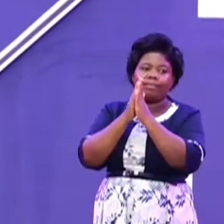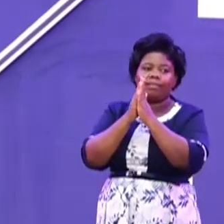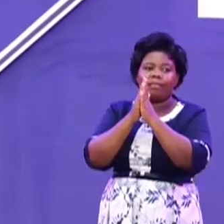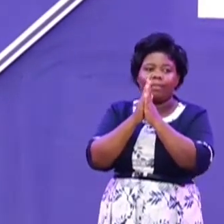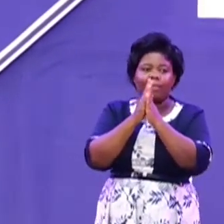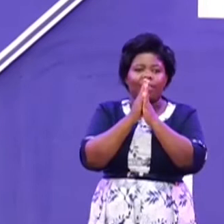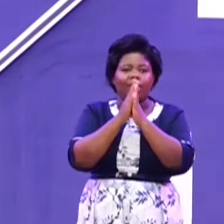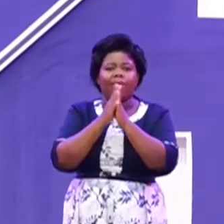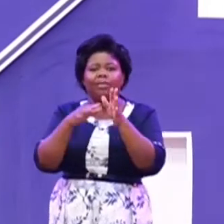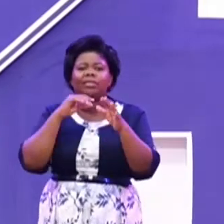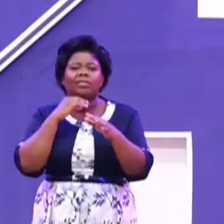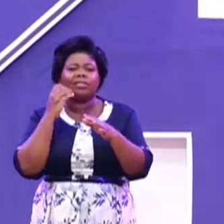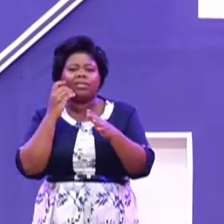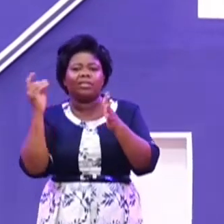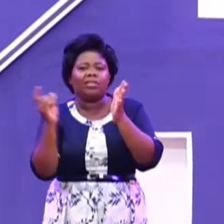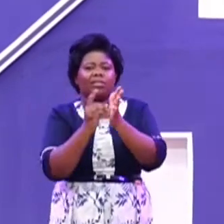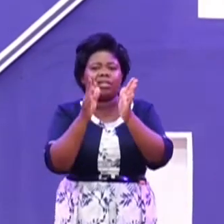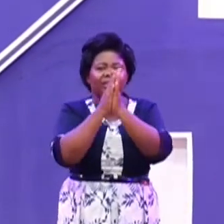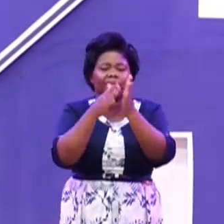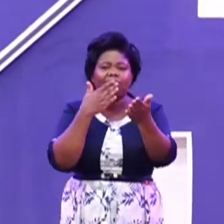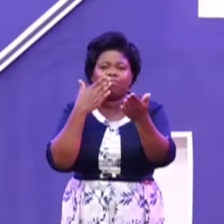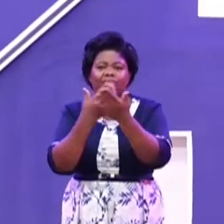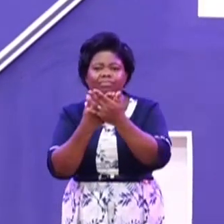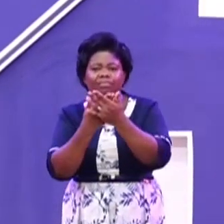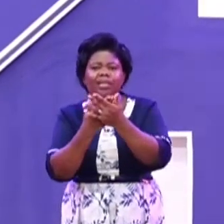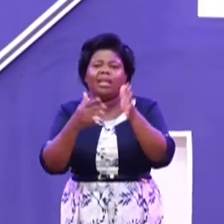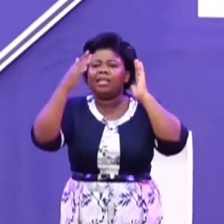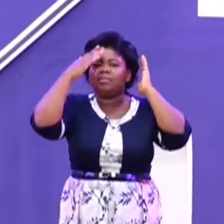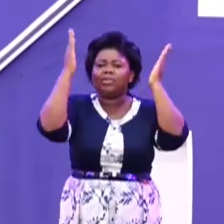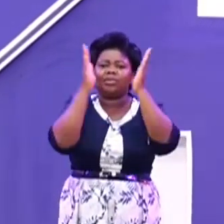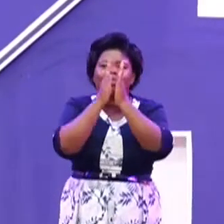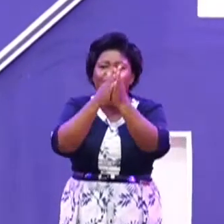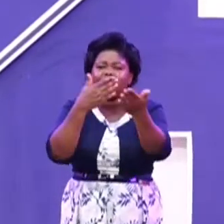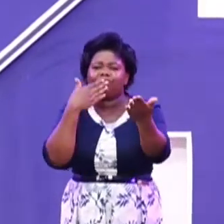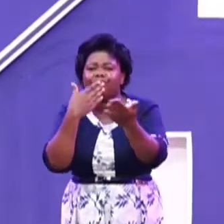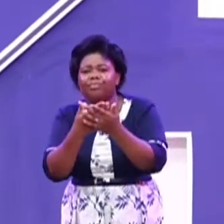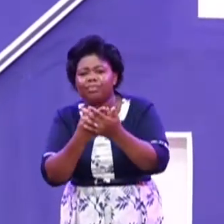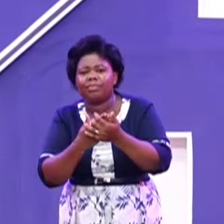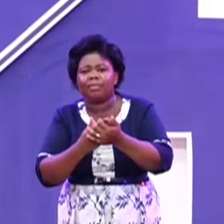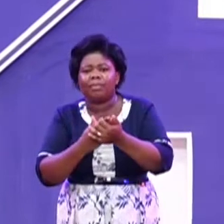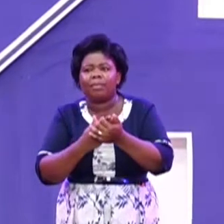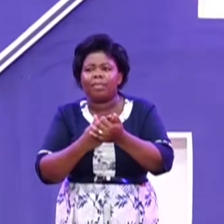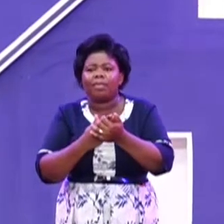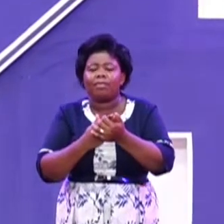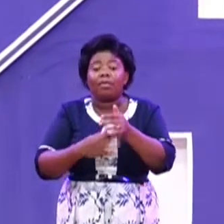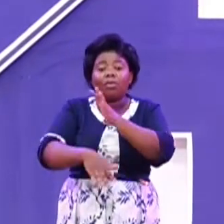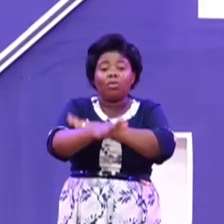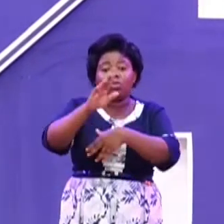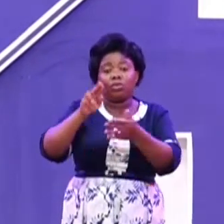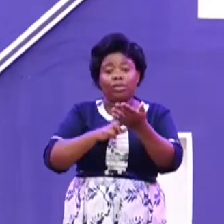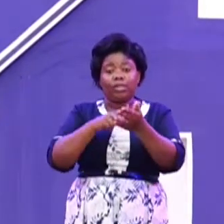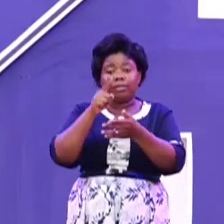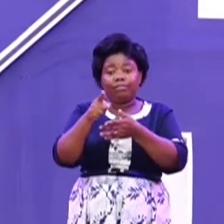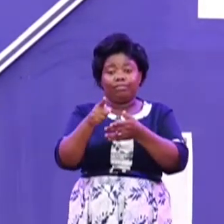esaala ya doctor Nunji The prayer of doctor is good. Esala ya bishop yali nunji. The prayer of bishop was good. Mukama amukozesa.